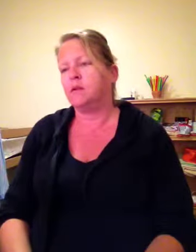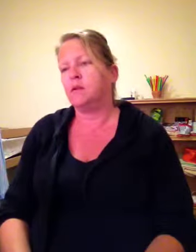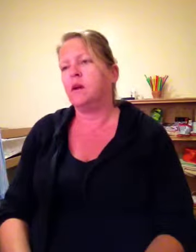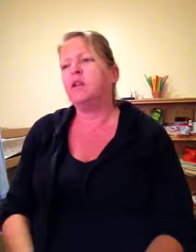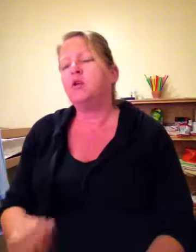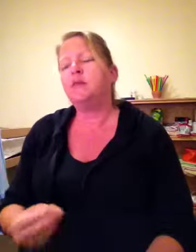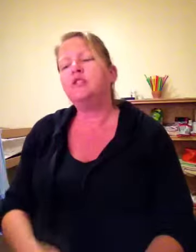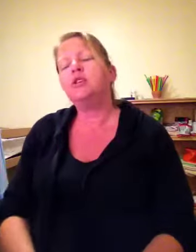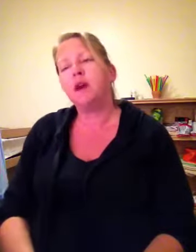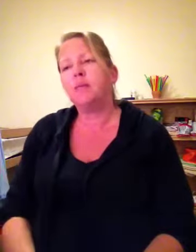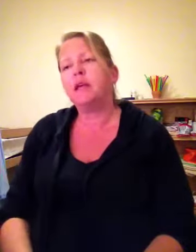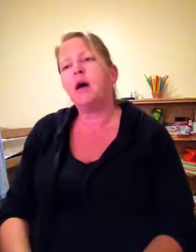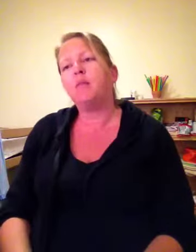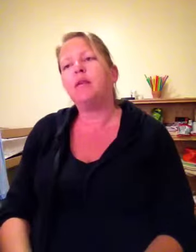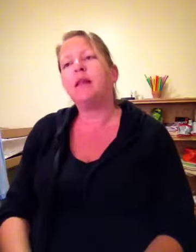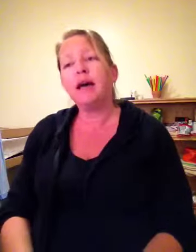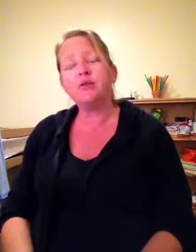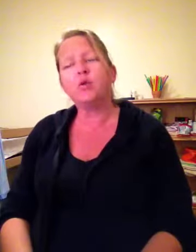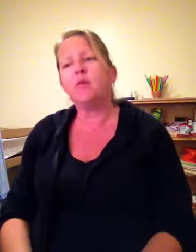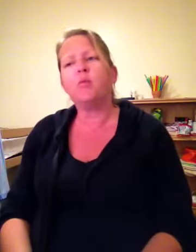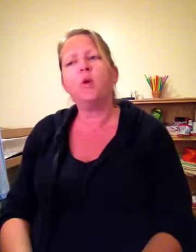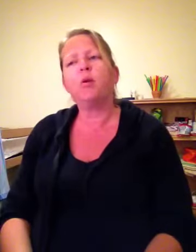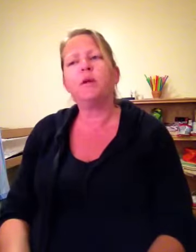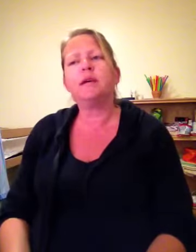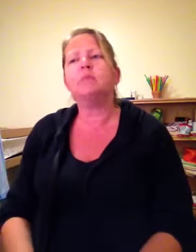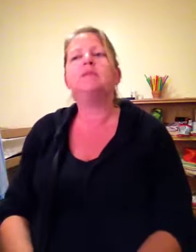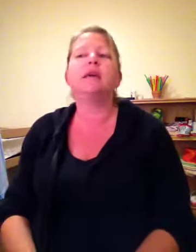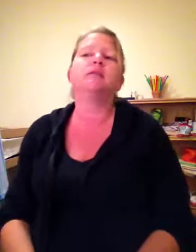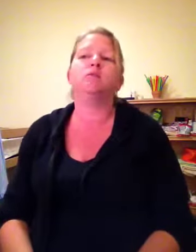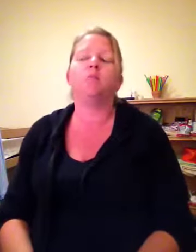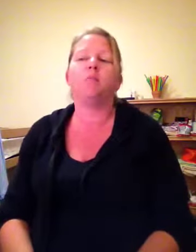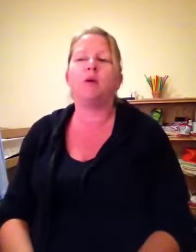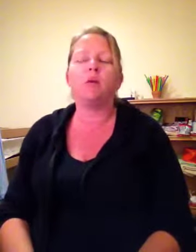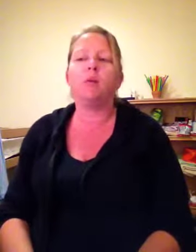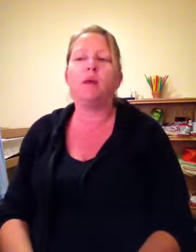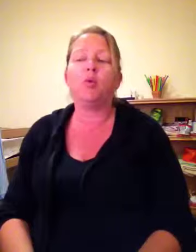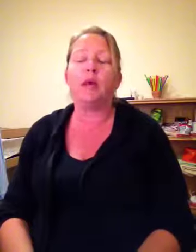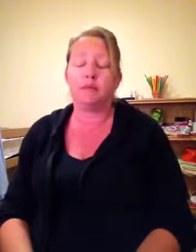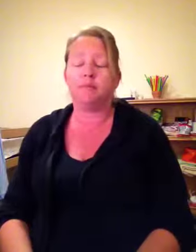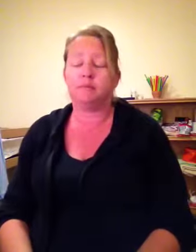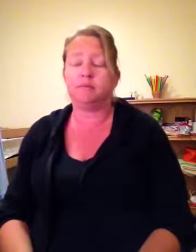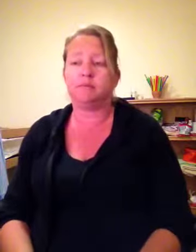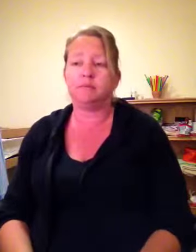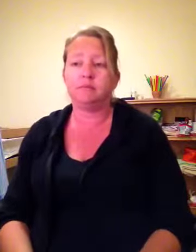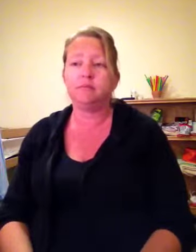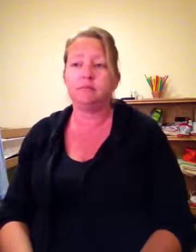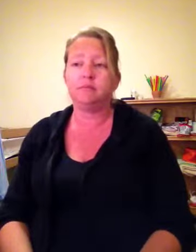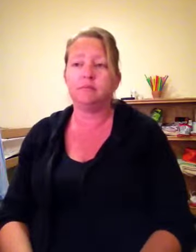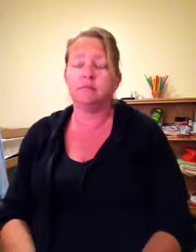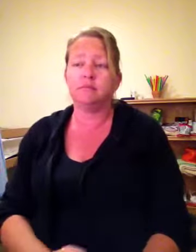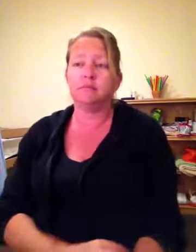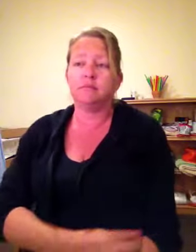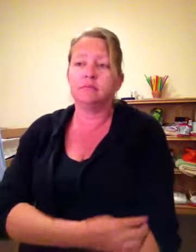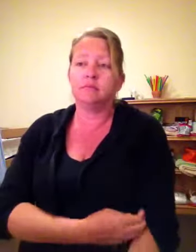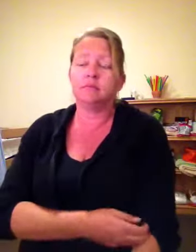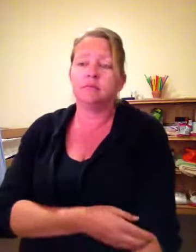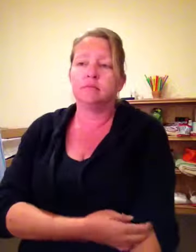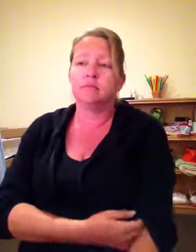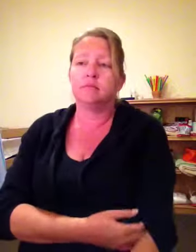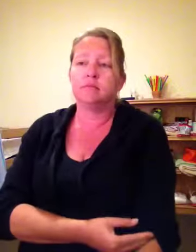And you had mentioned coming to help in the classroom. What types of things might we be doing? I can always use help in the classroom,